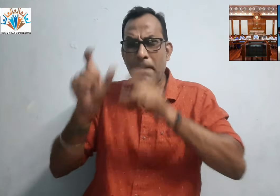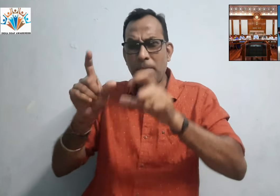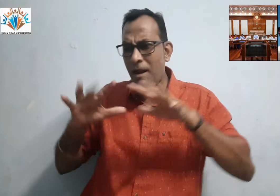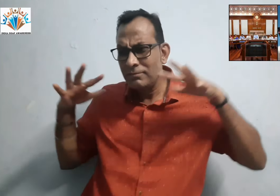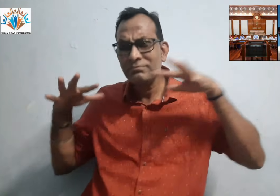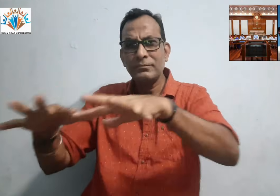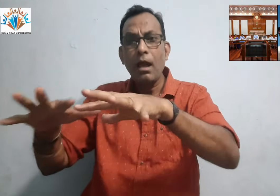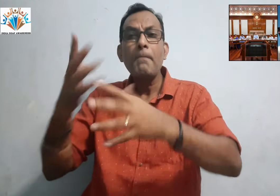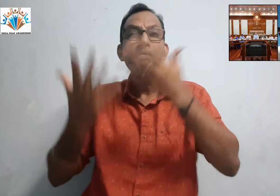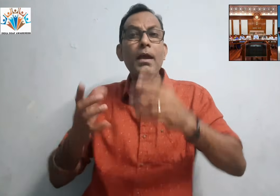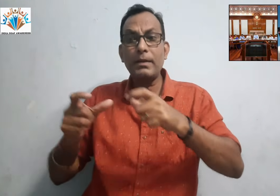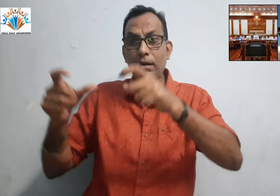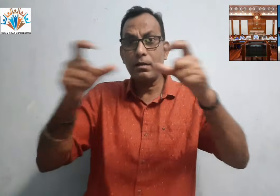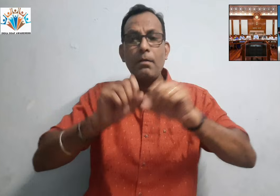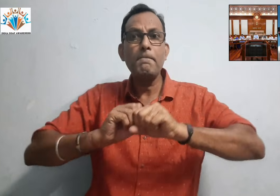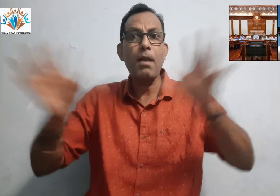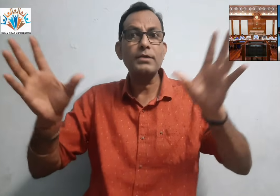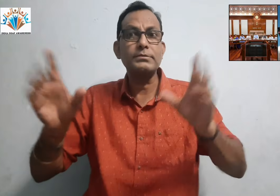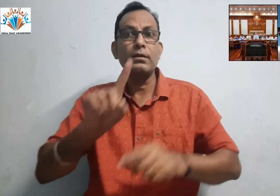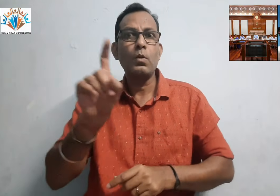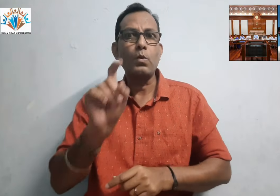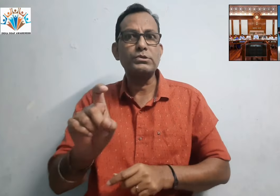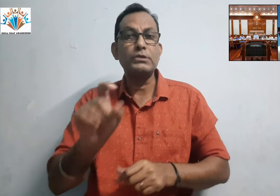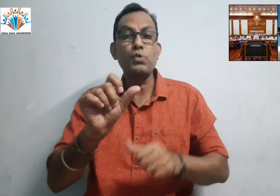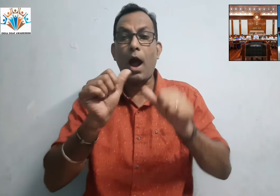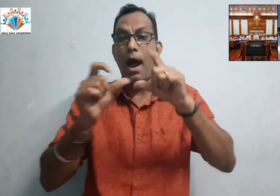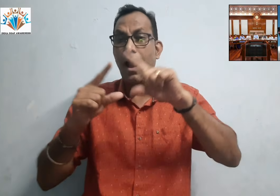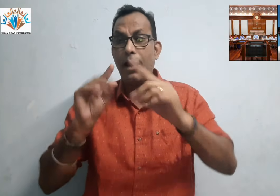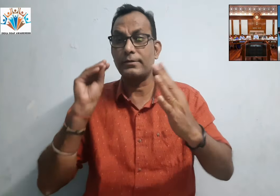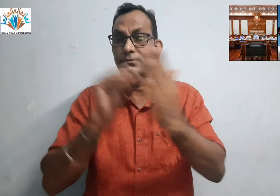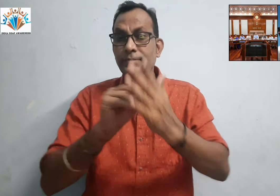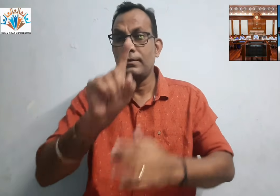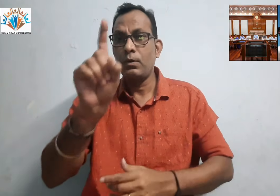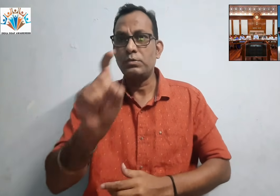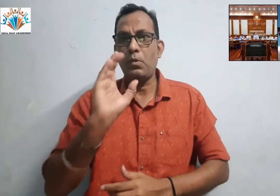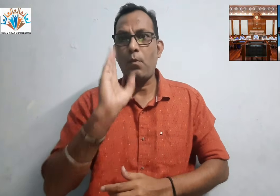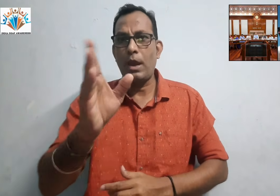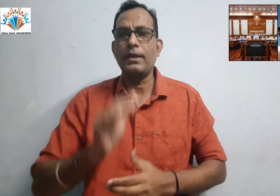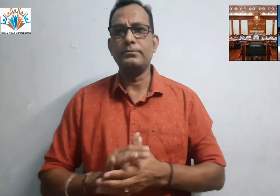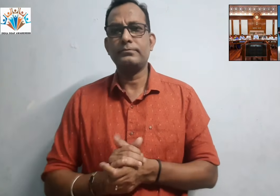that, maybe bus since I had to so pay.